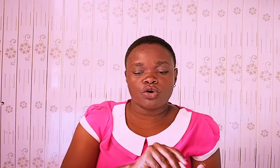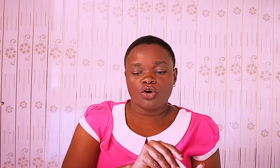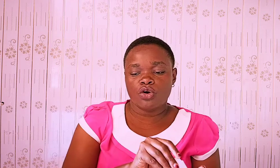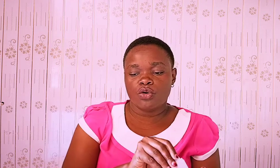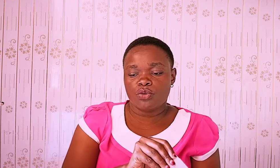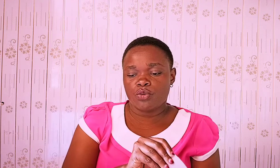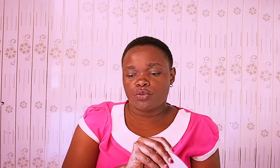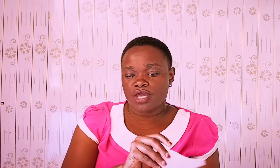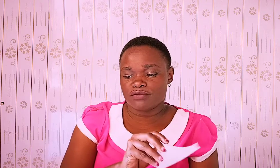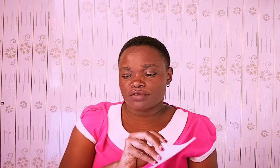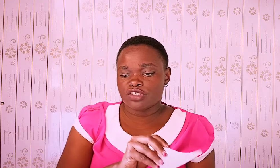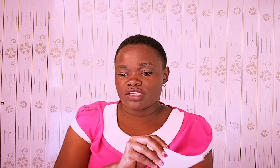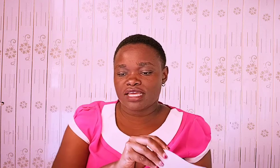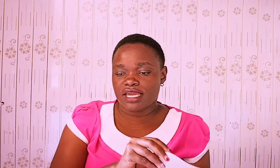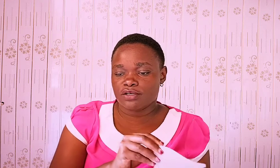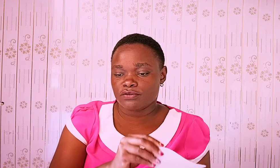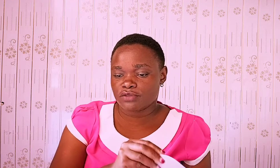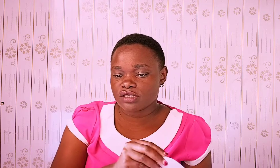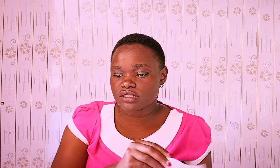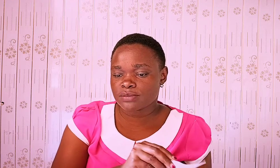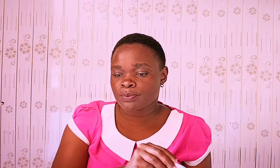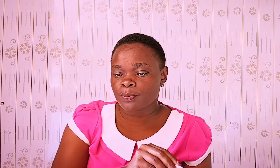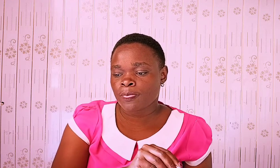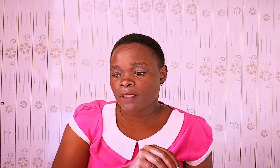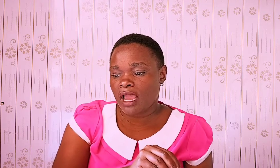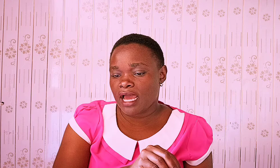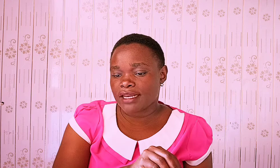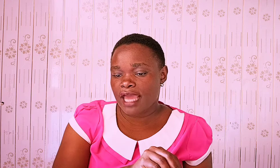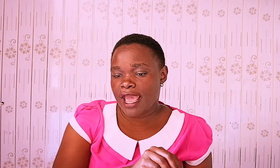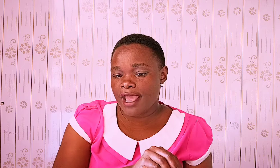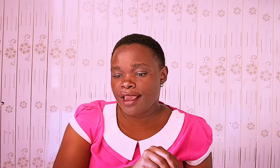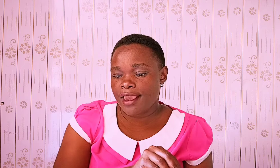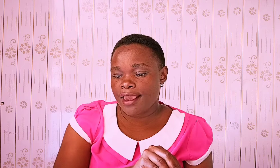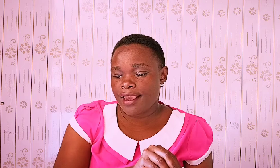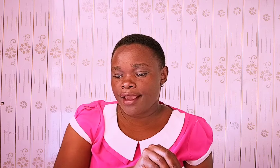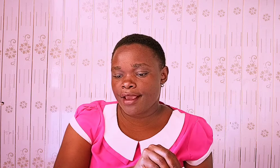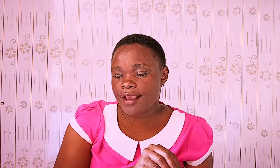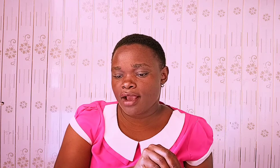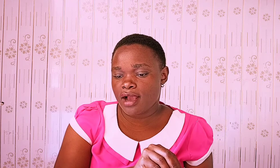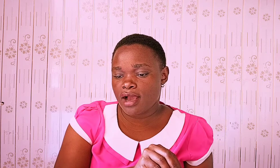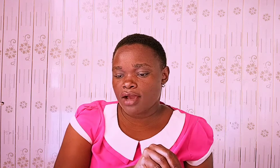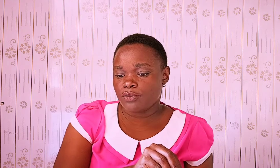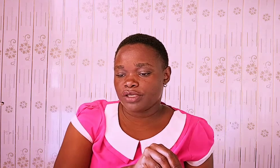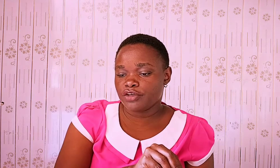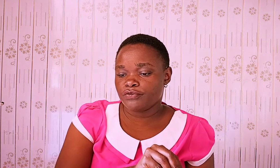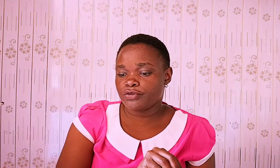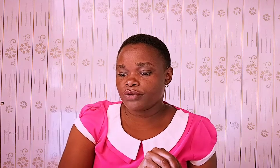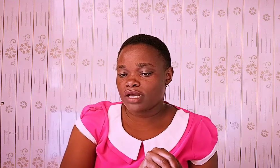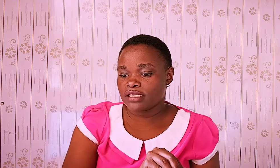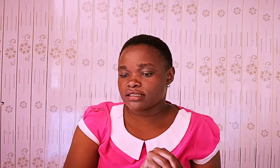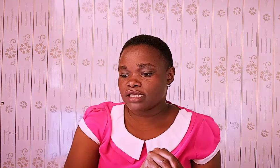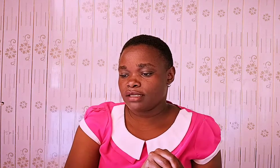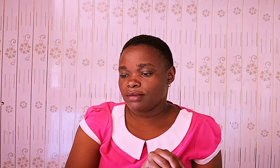So we have reached the end of this, and I will give you an